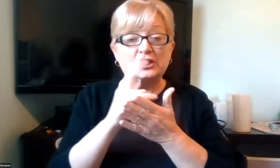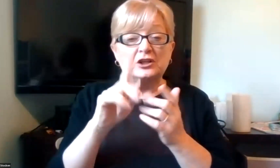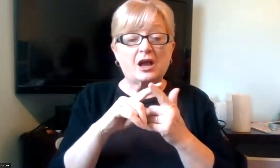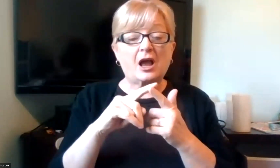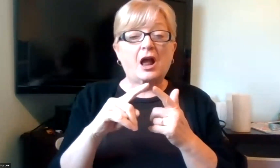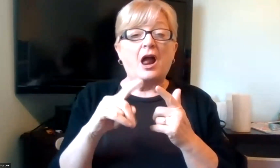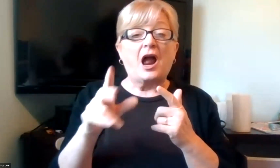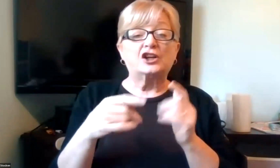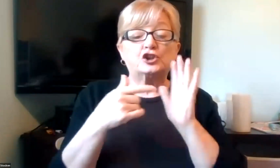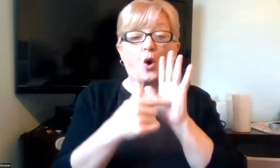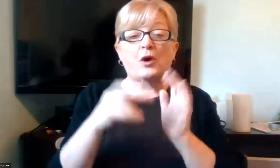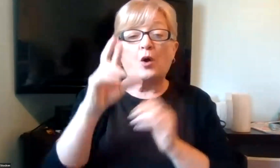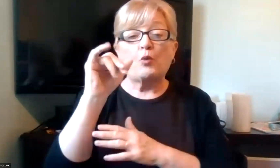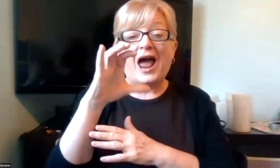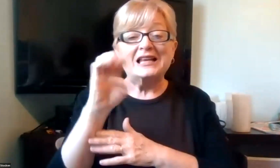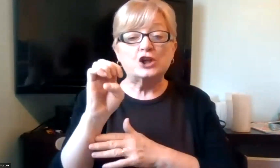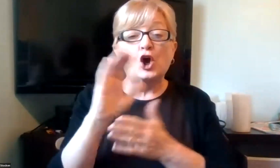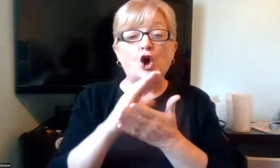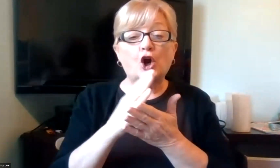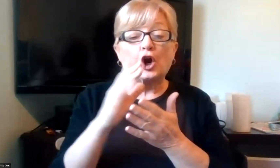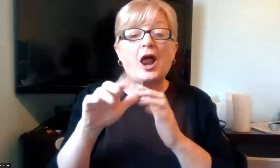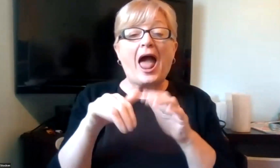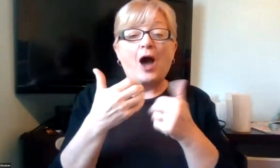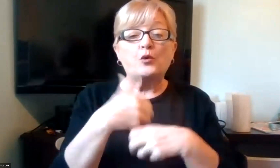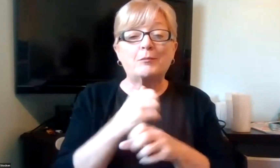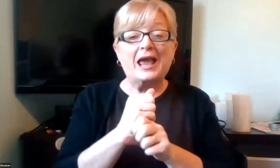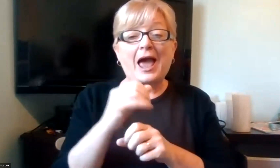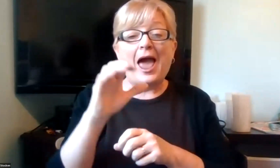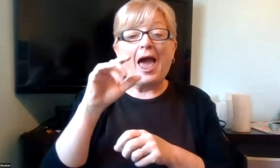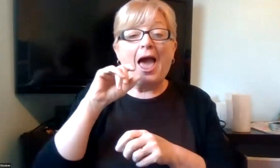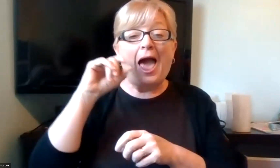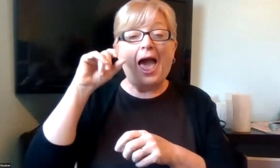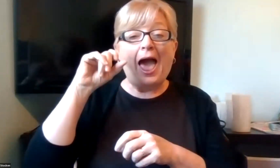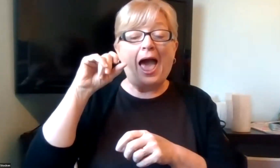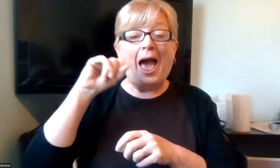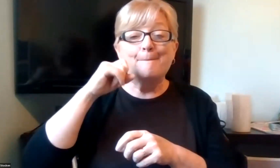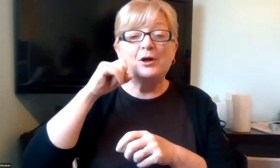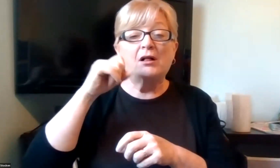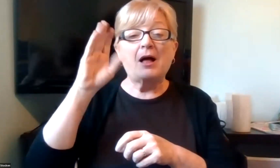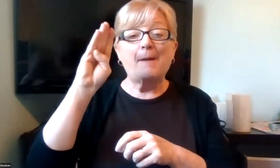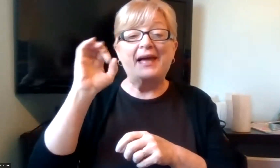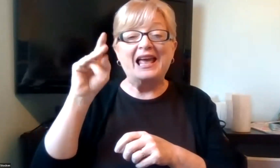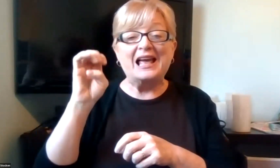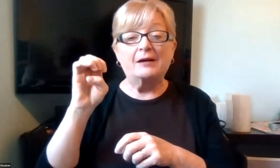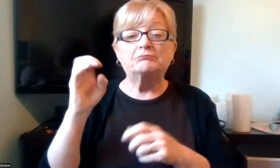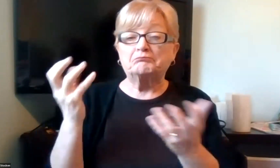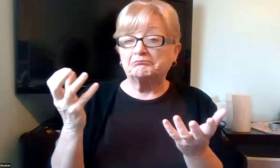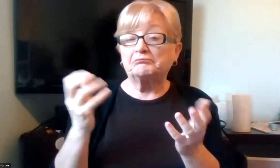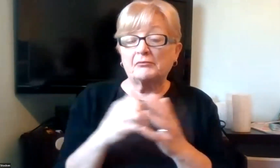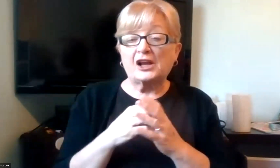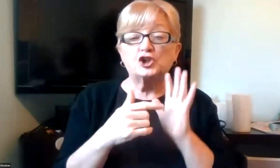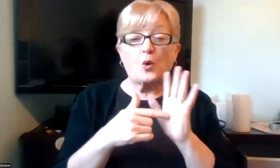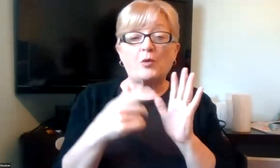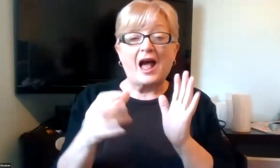rice cooker and how to make an apple bake. So we'll be showing that video. And then we'll have time to go over our